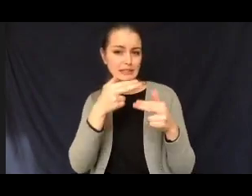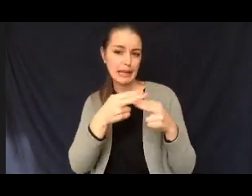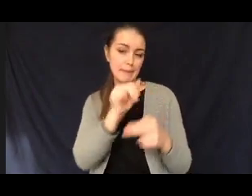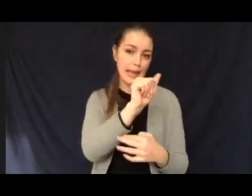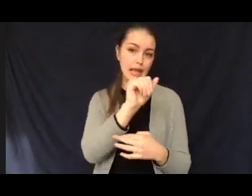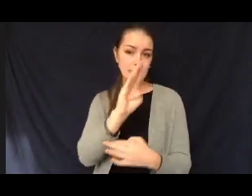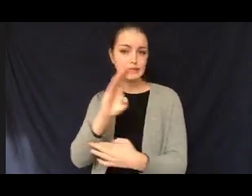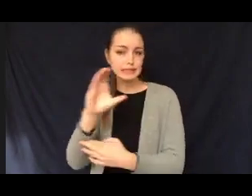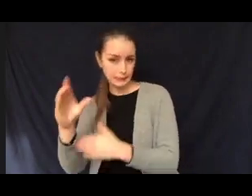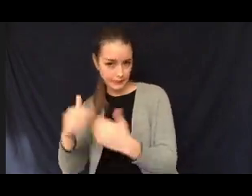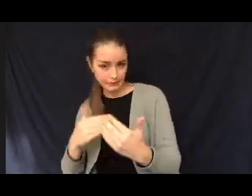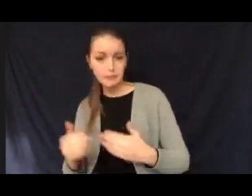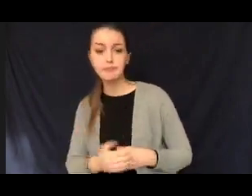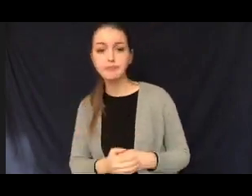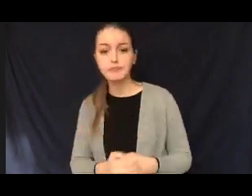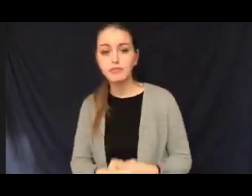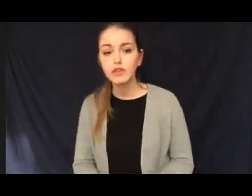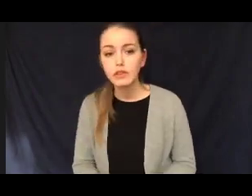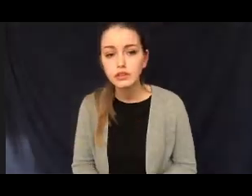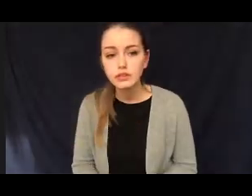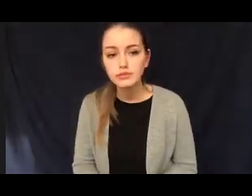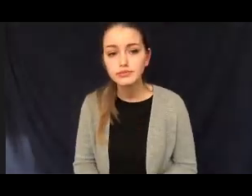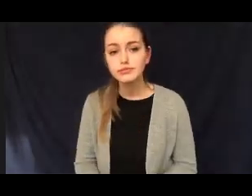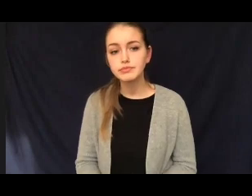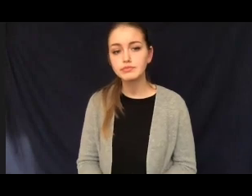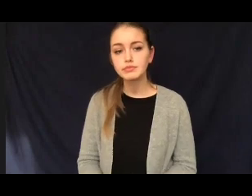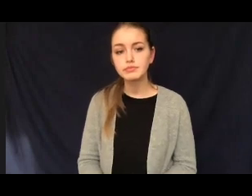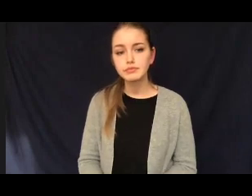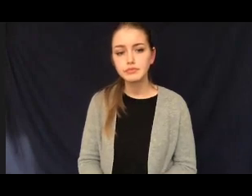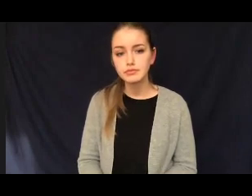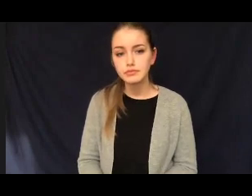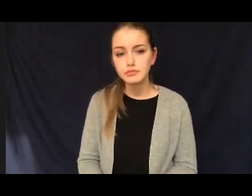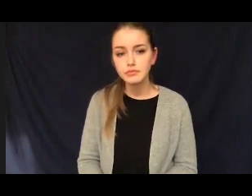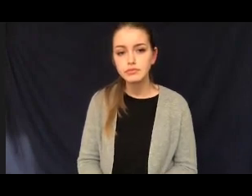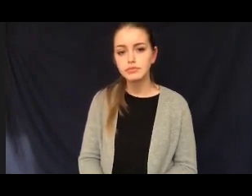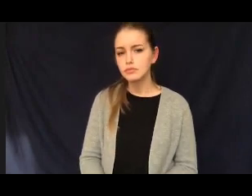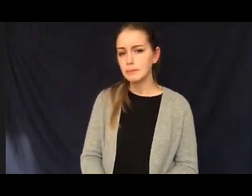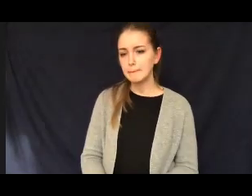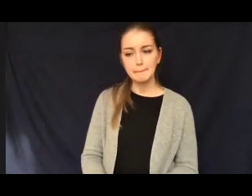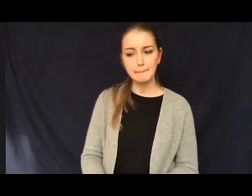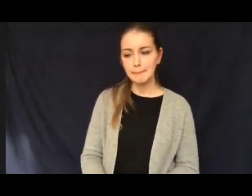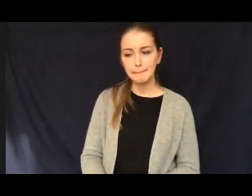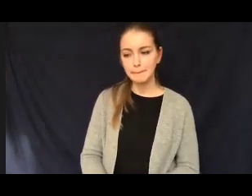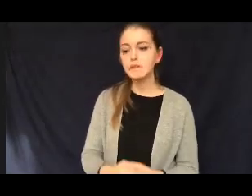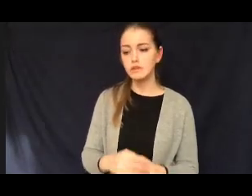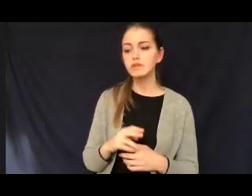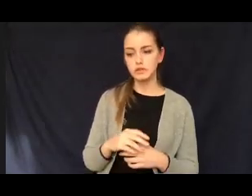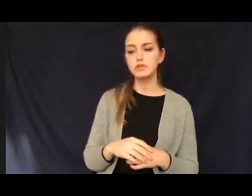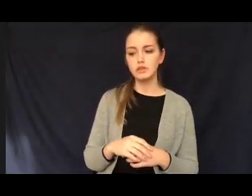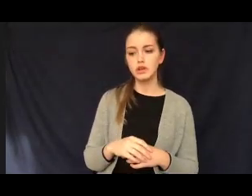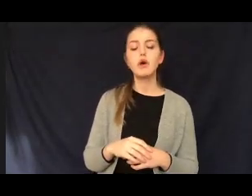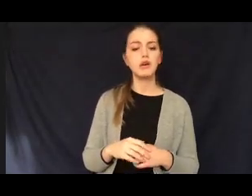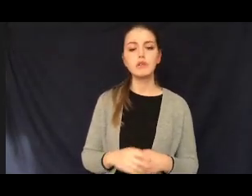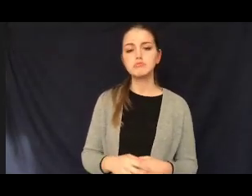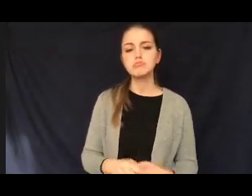since the names get cut off on corners, they'll repeat themselves a couple different times throughout the whole Crazy. 3